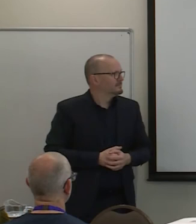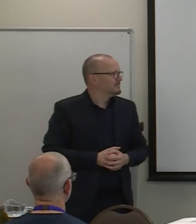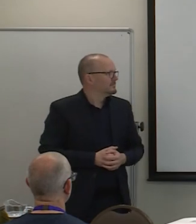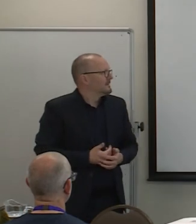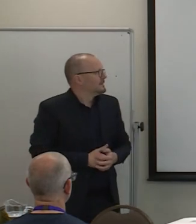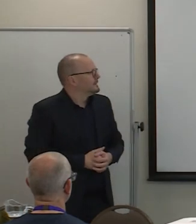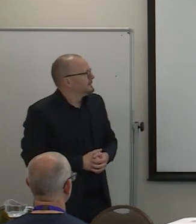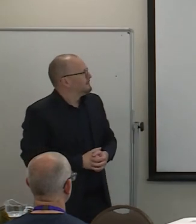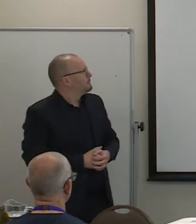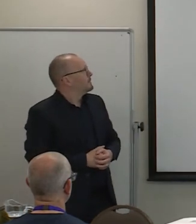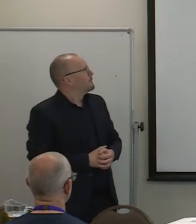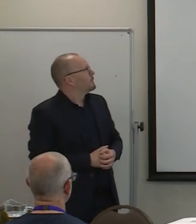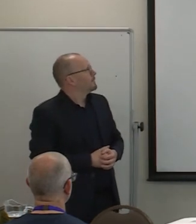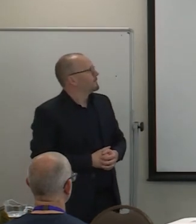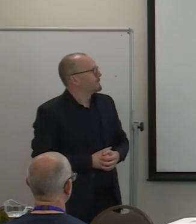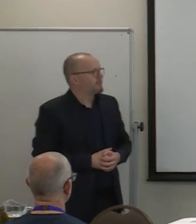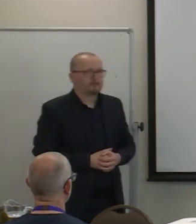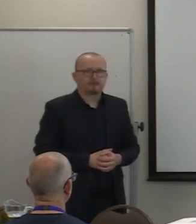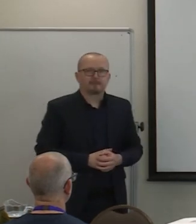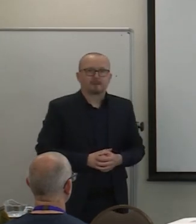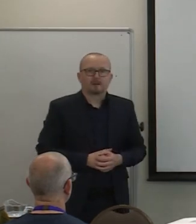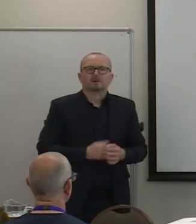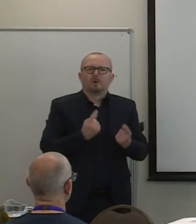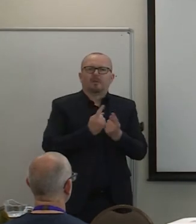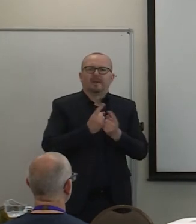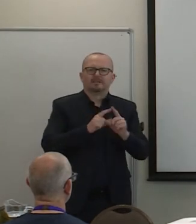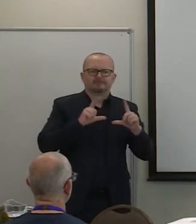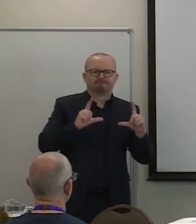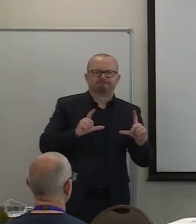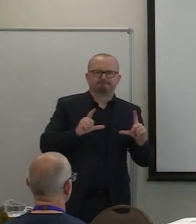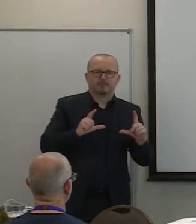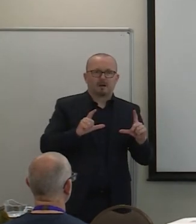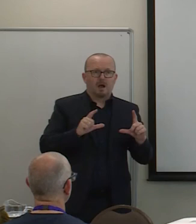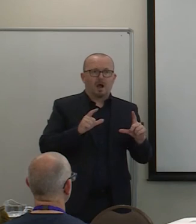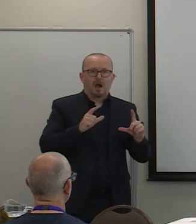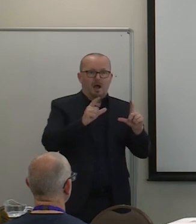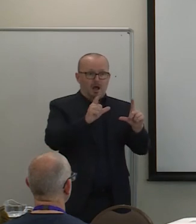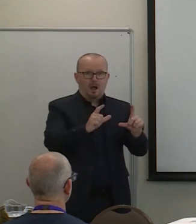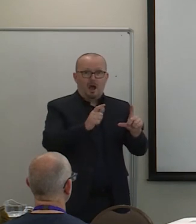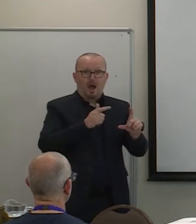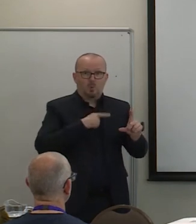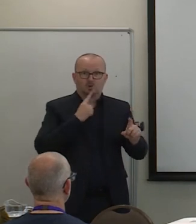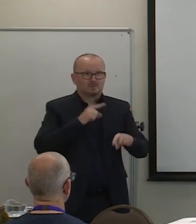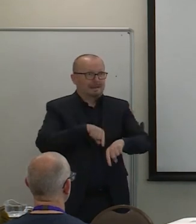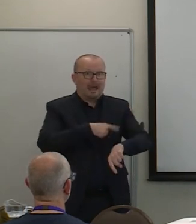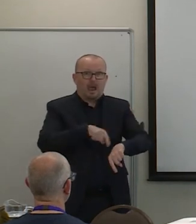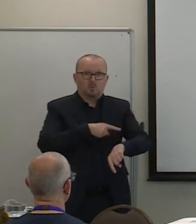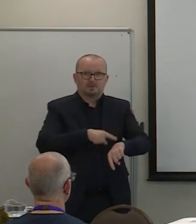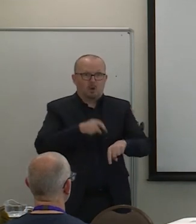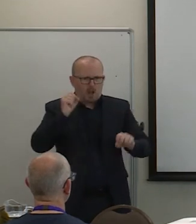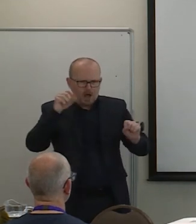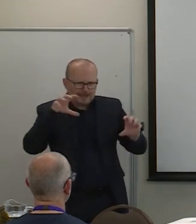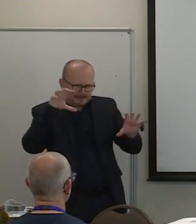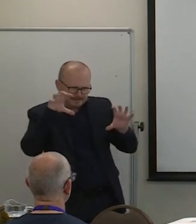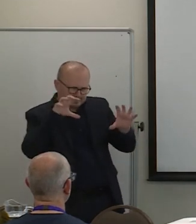want to digitise our collection objects and spend so much damn OCD time lighting the things that they can't help but be perceived as works of art.